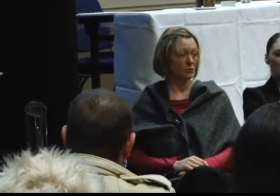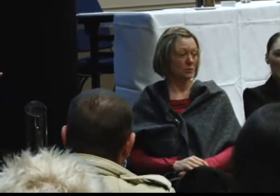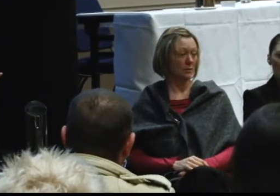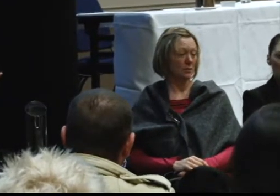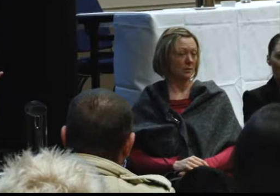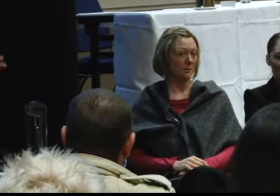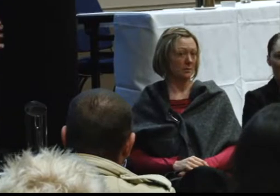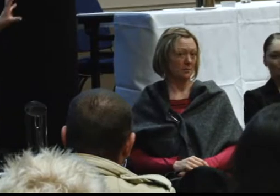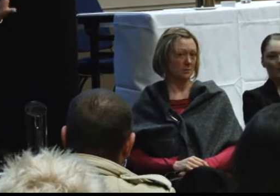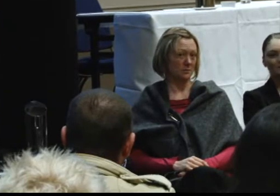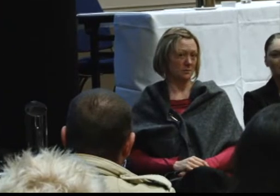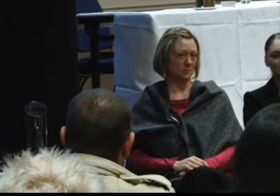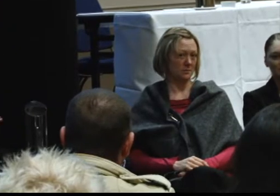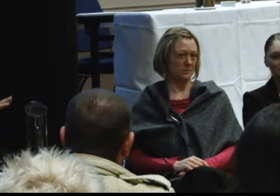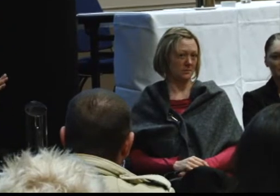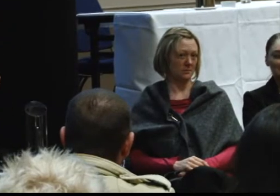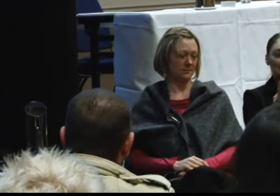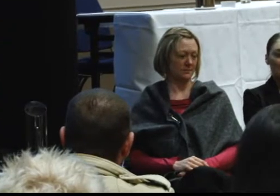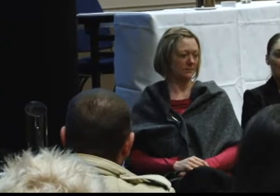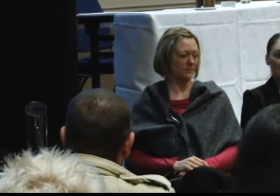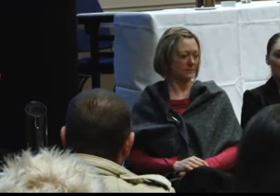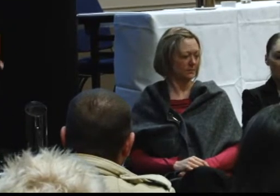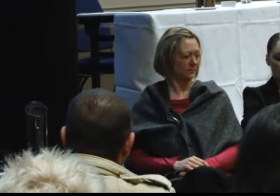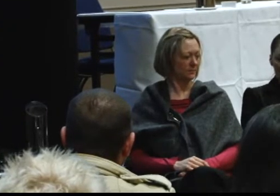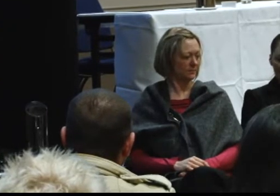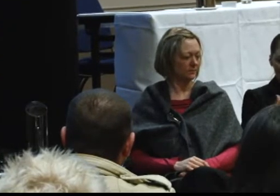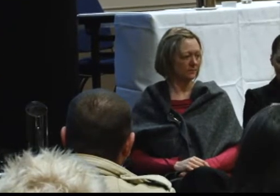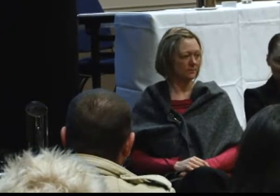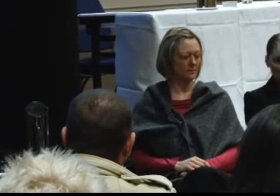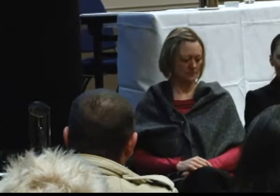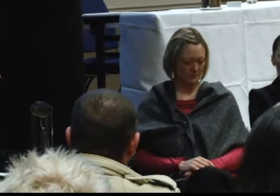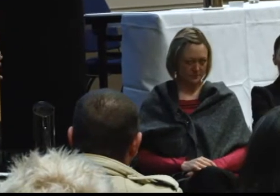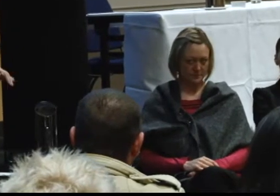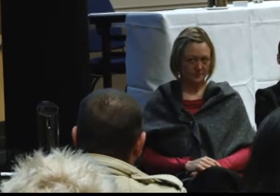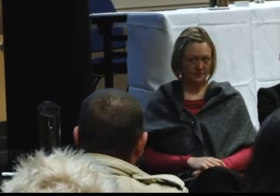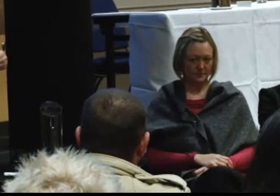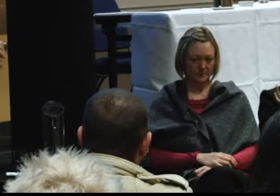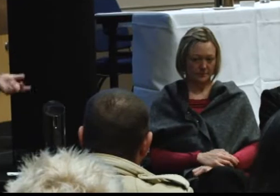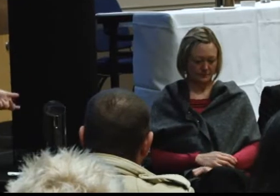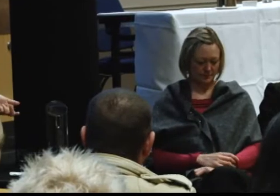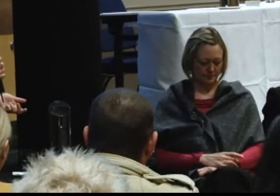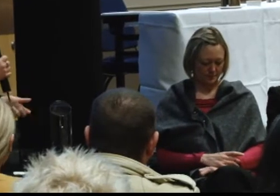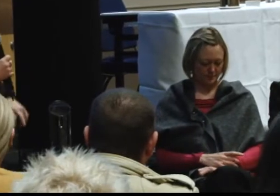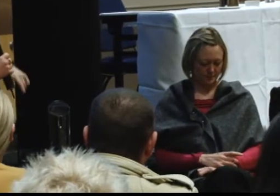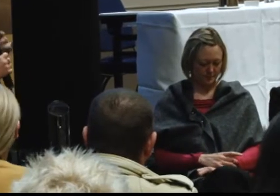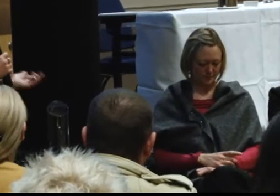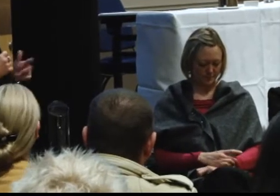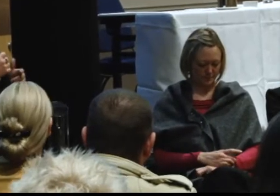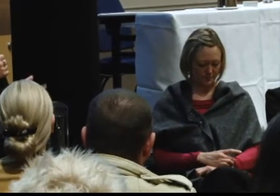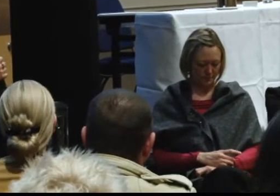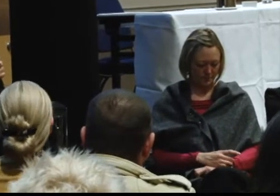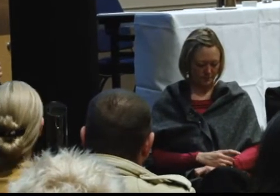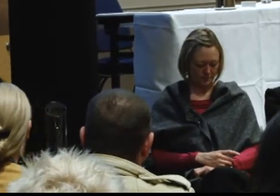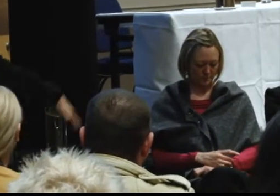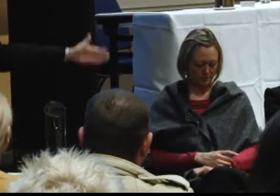consequence. That this was something that was co-constructed, nothing to do with me. So I said, if, for example, I happen to